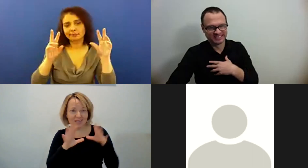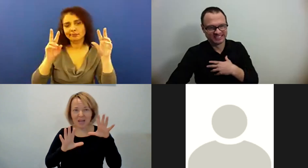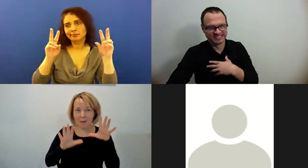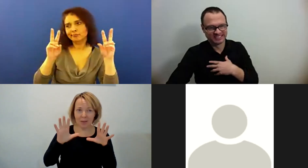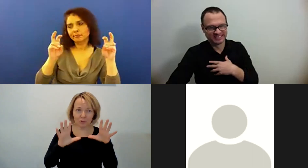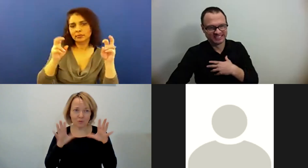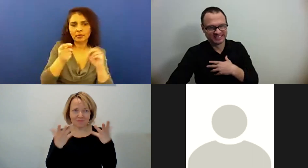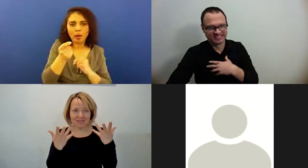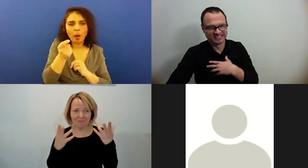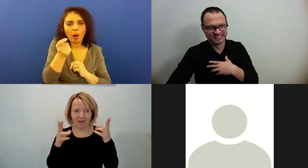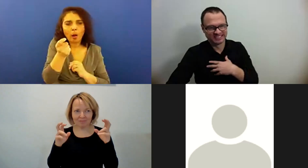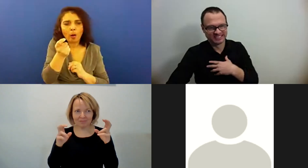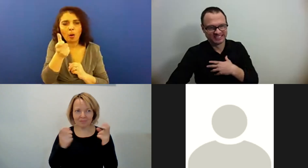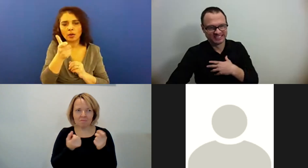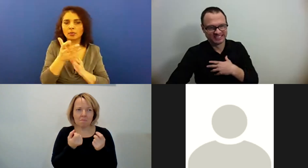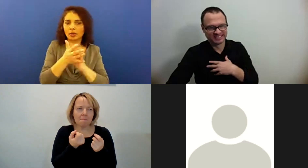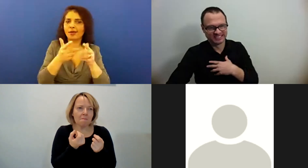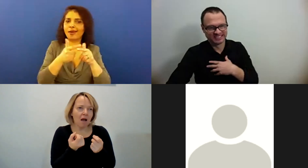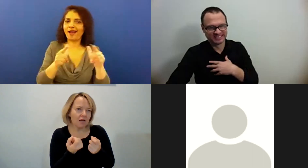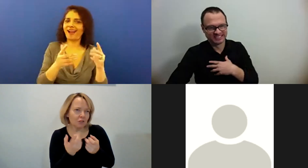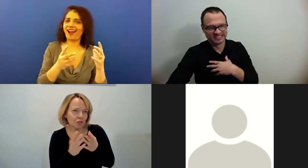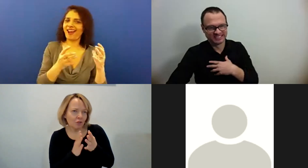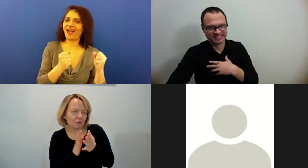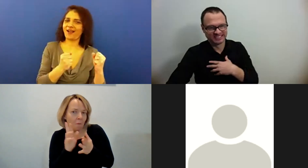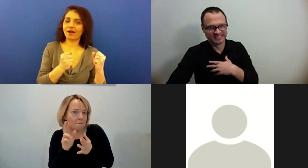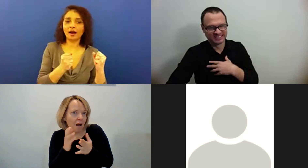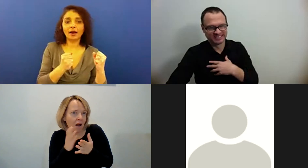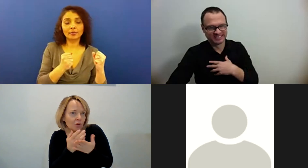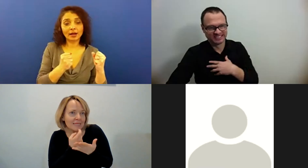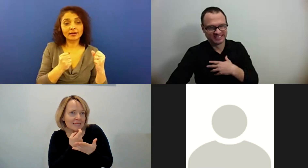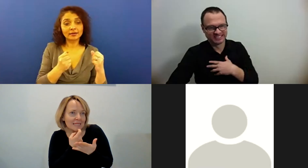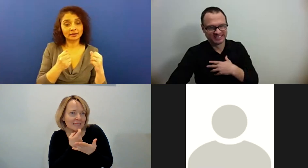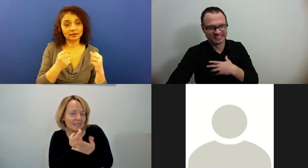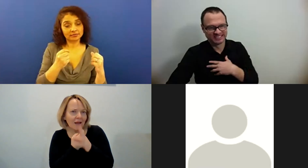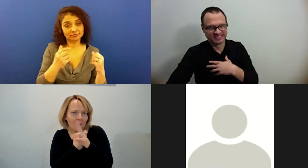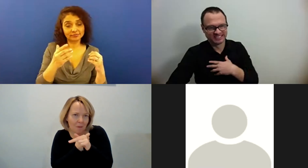was born in a family with very limited communication.